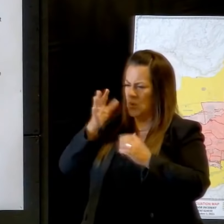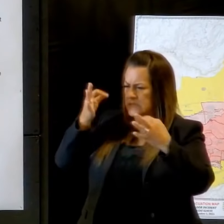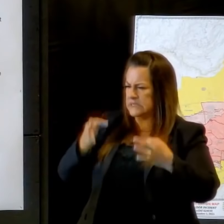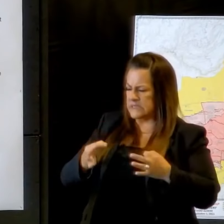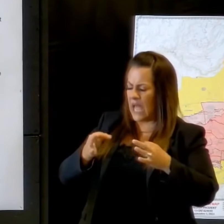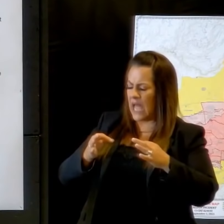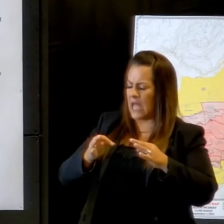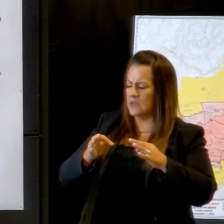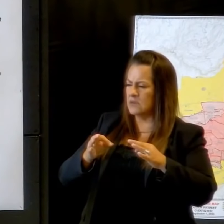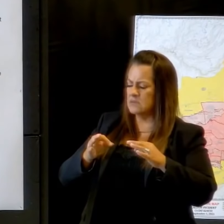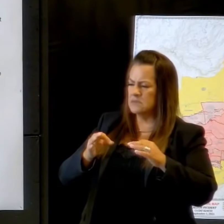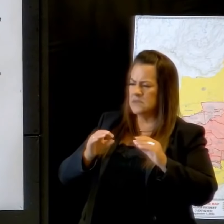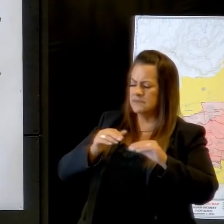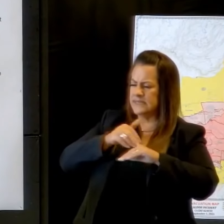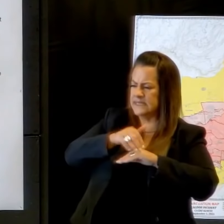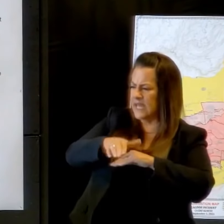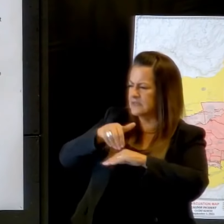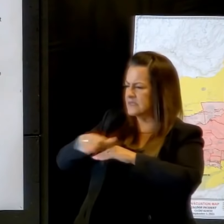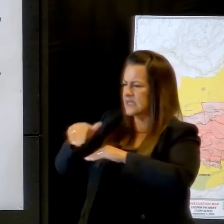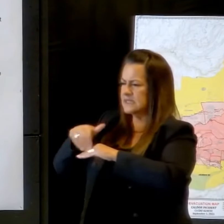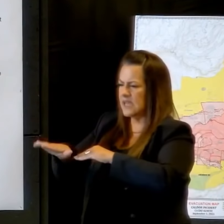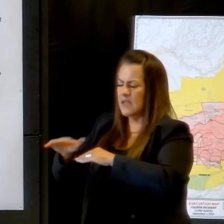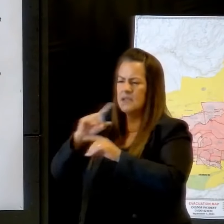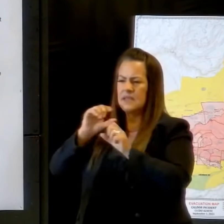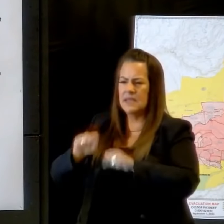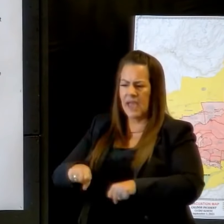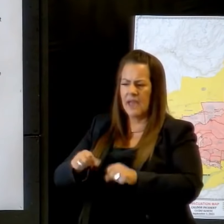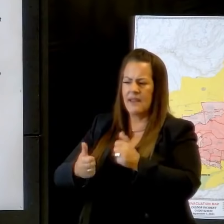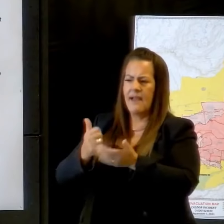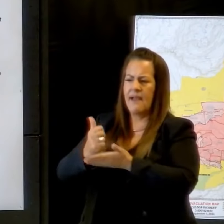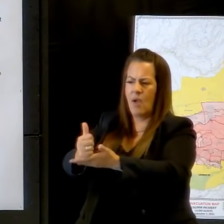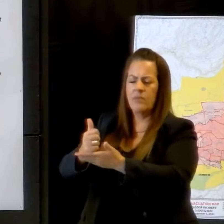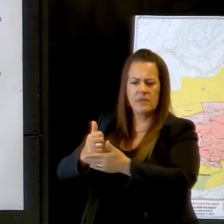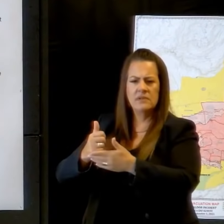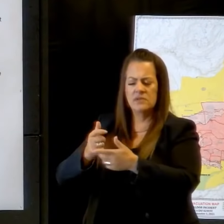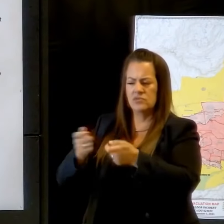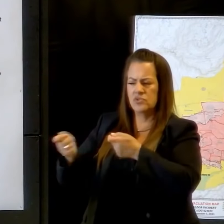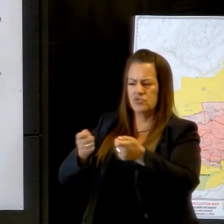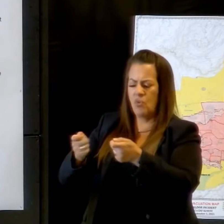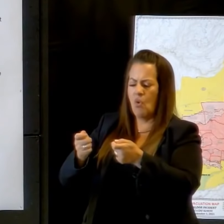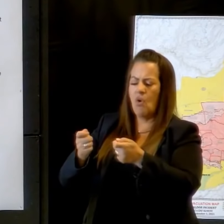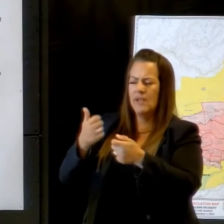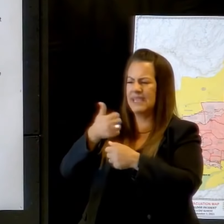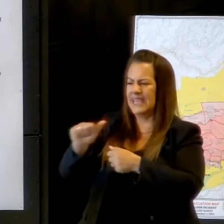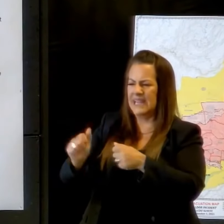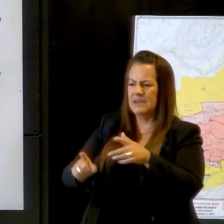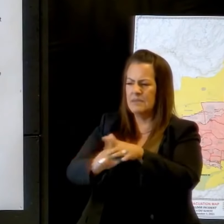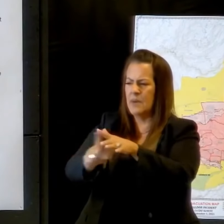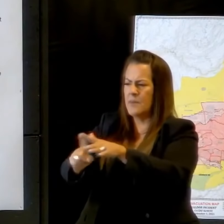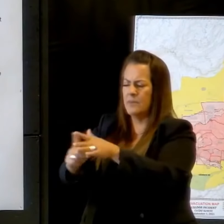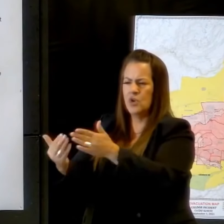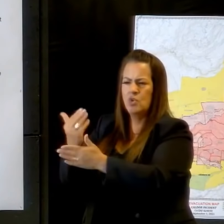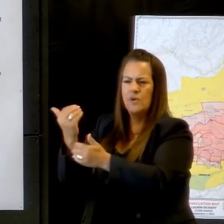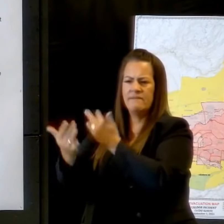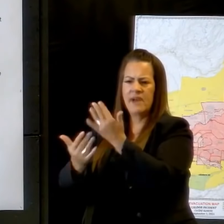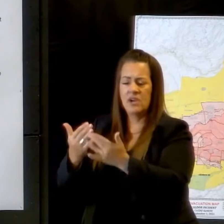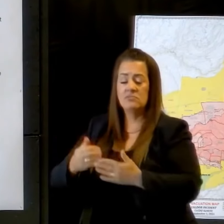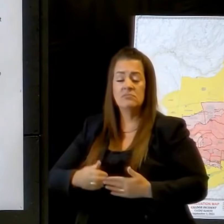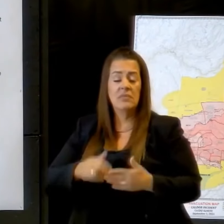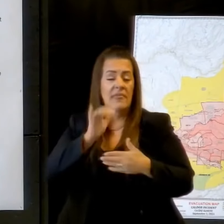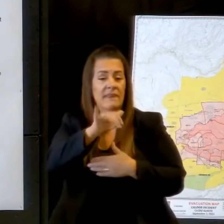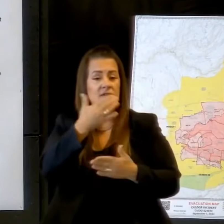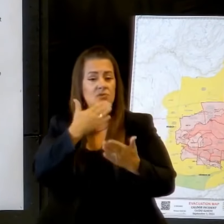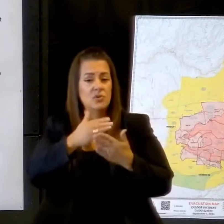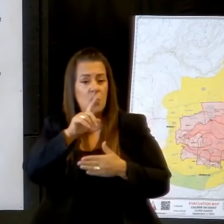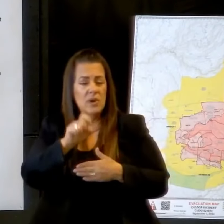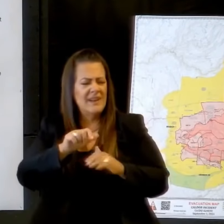there enough resources, or will it be more of a reactive approach to fighting it as spot fires flare up? That's a good question,